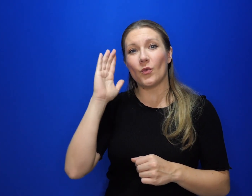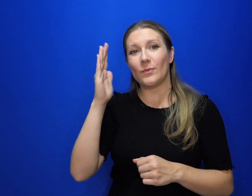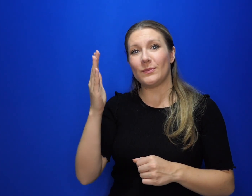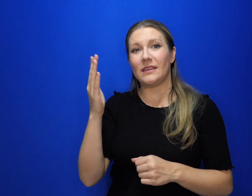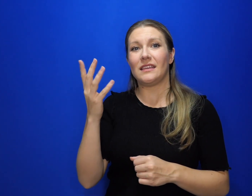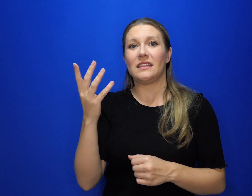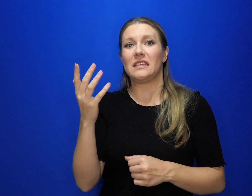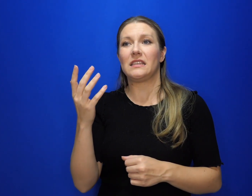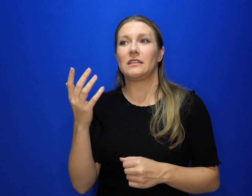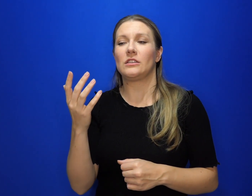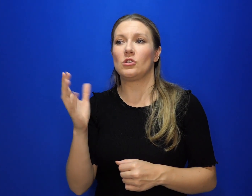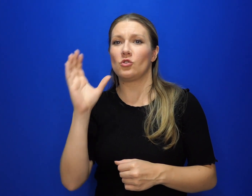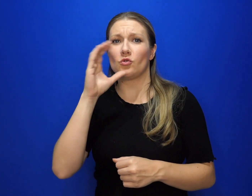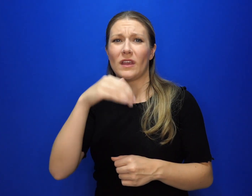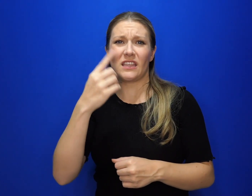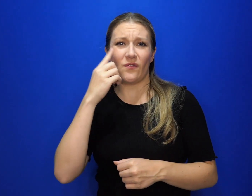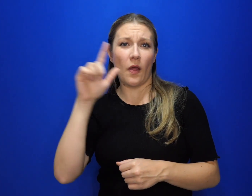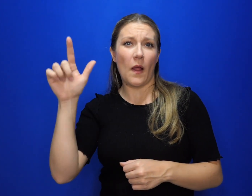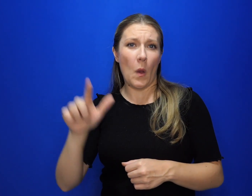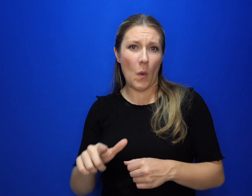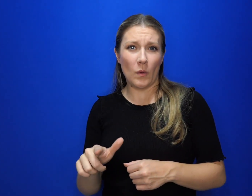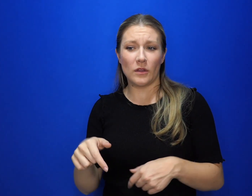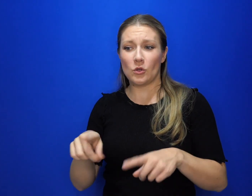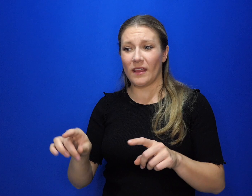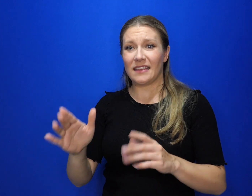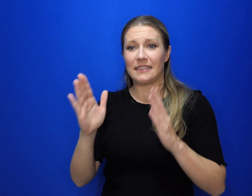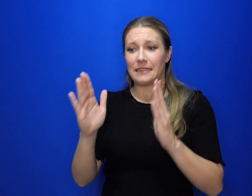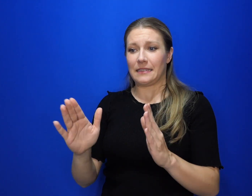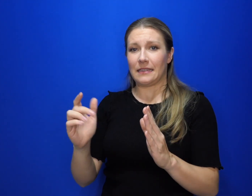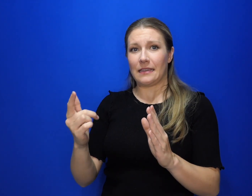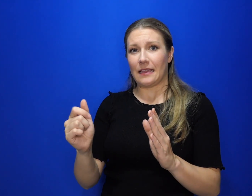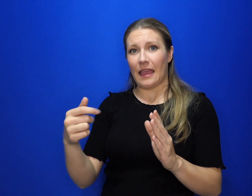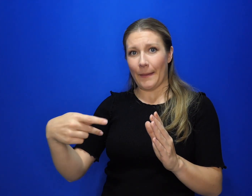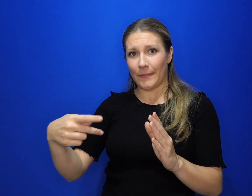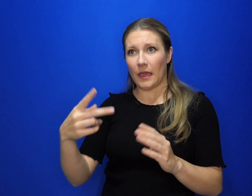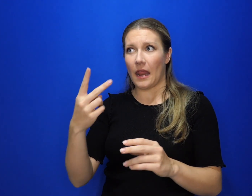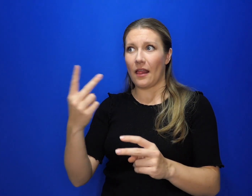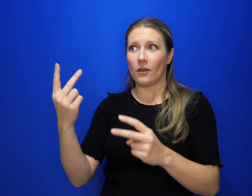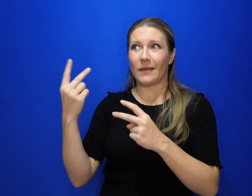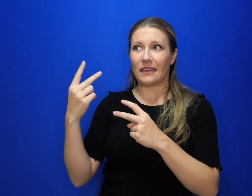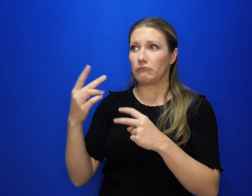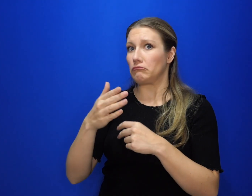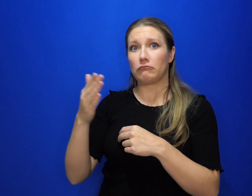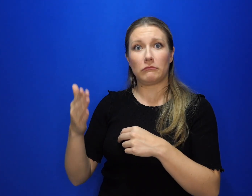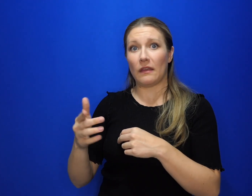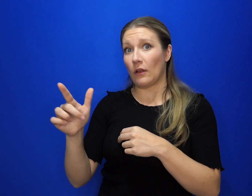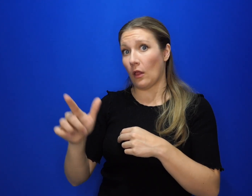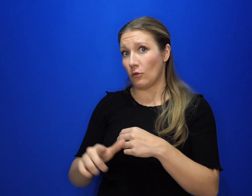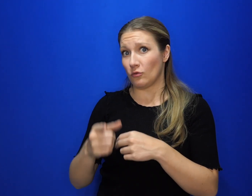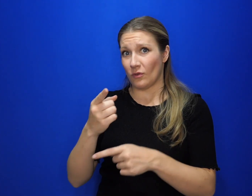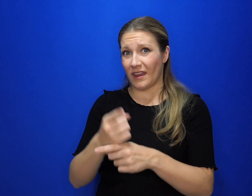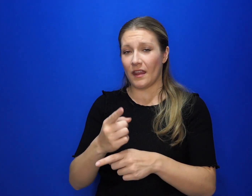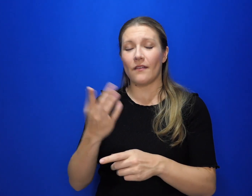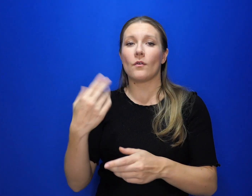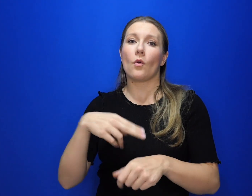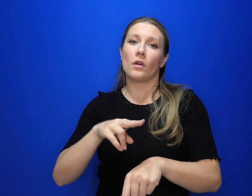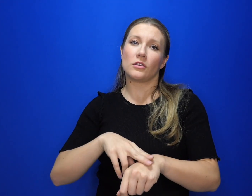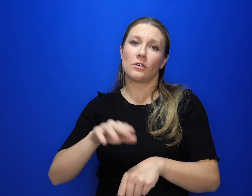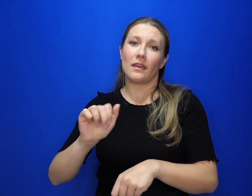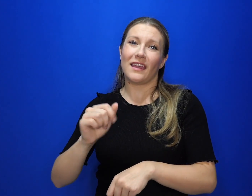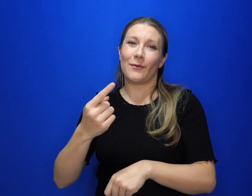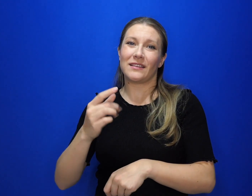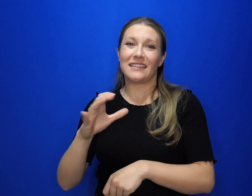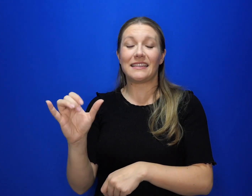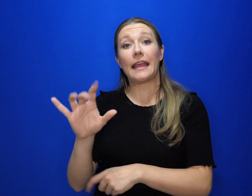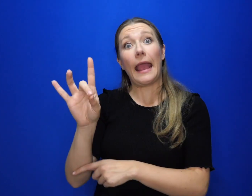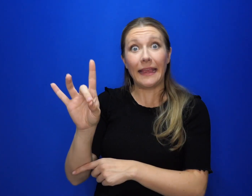seems unreasonable that she'll get low in these gaps of time. And I look back, she never did get low. Of course, her